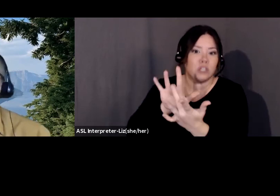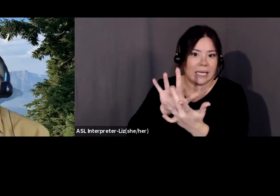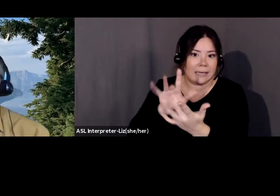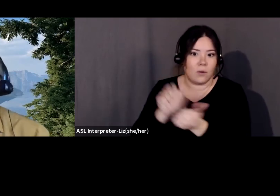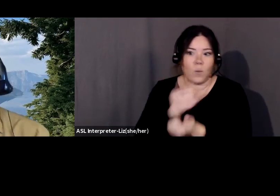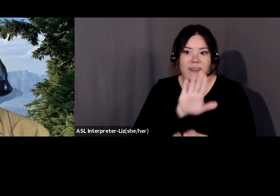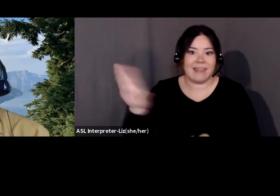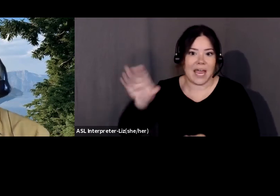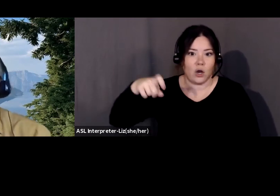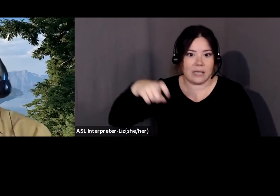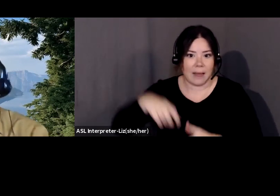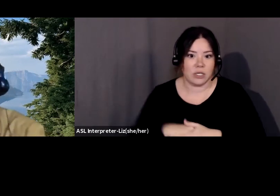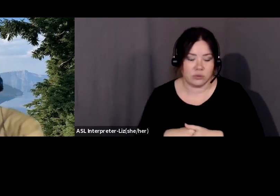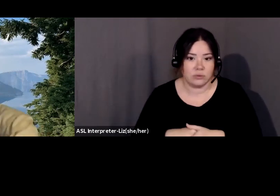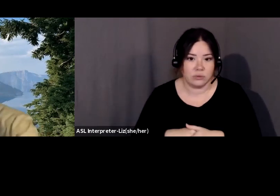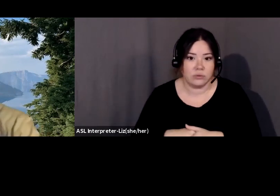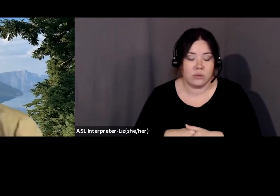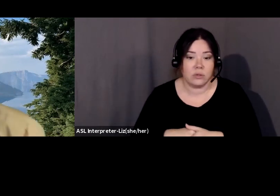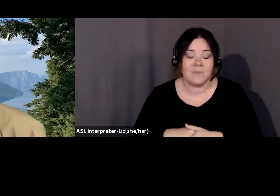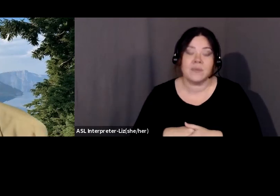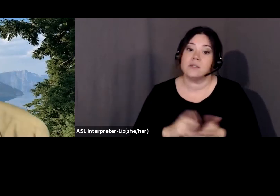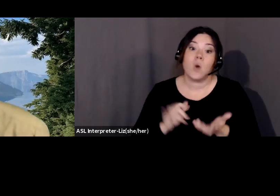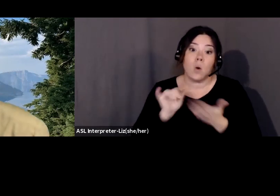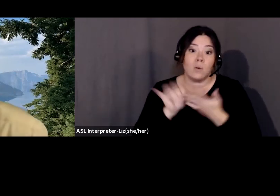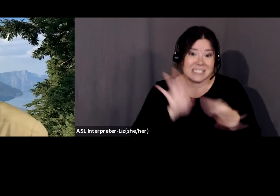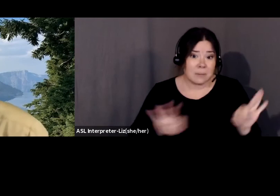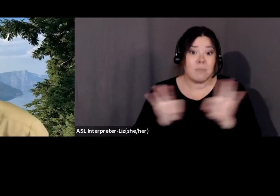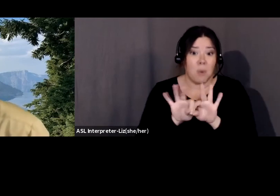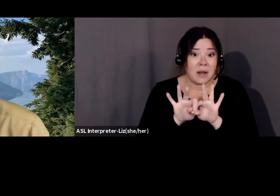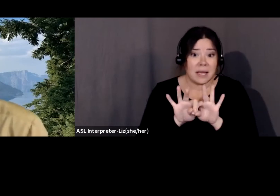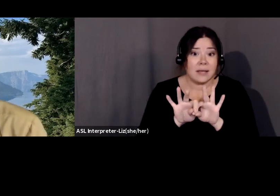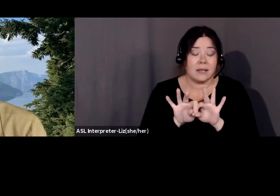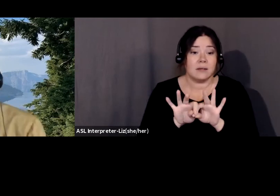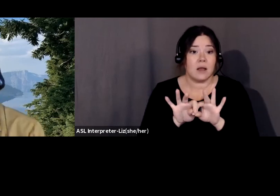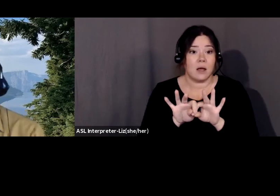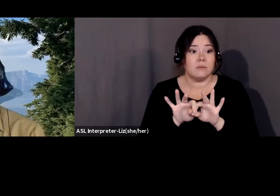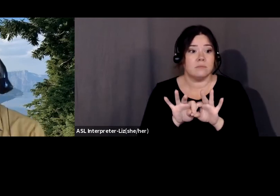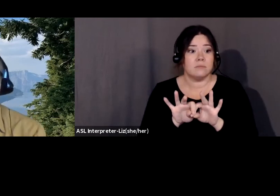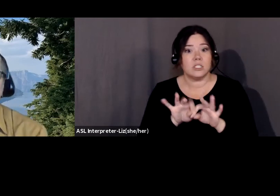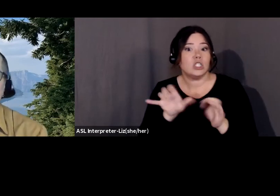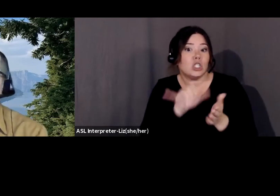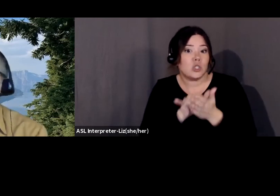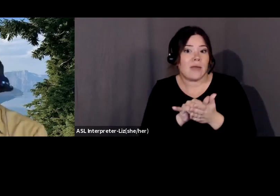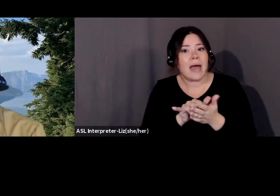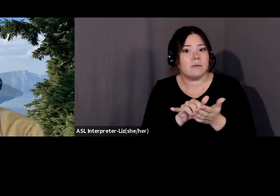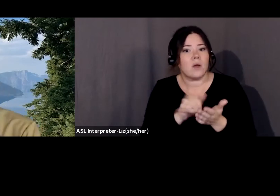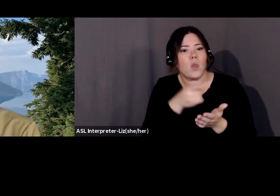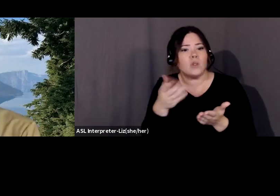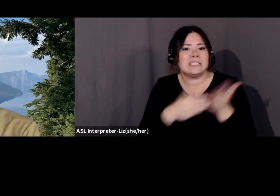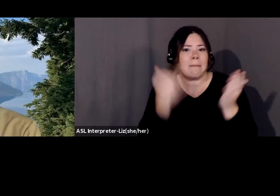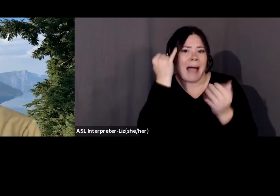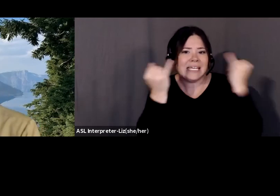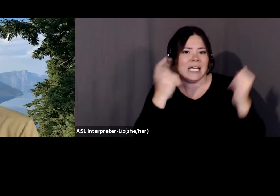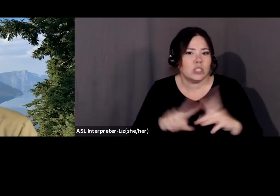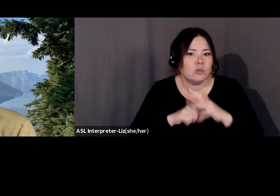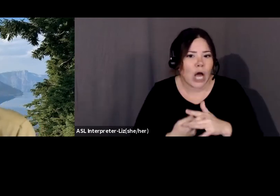So those are some important things you can do to kind of get started. And I realize this is a lot